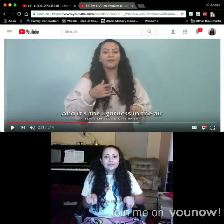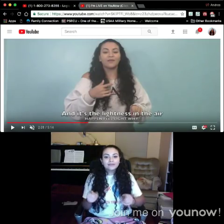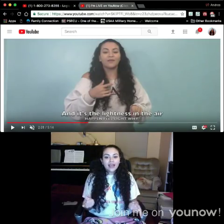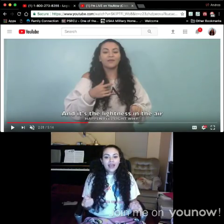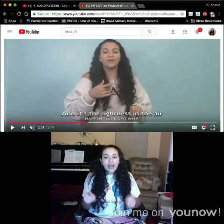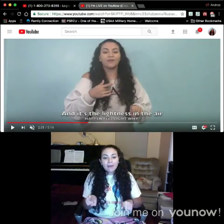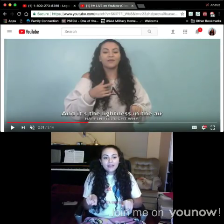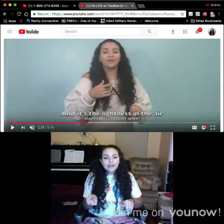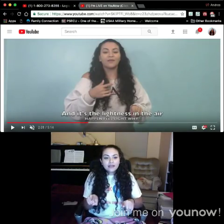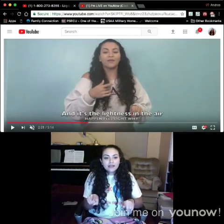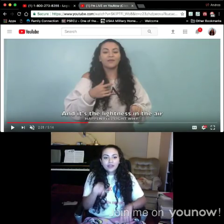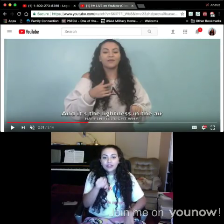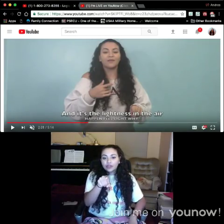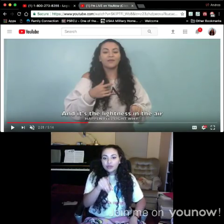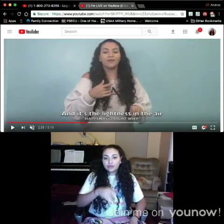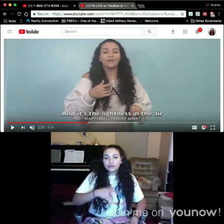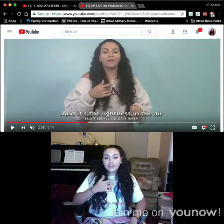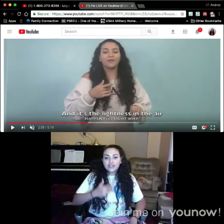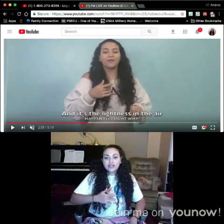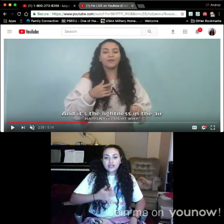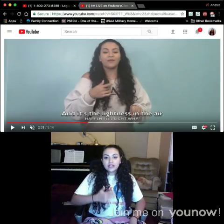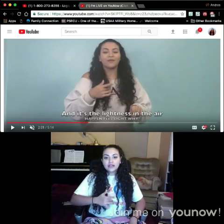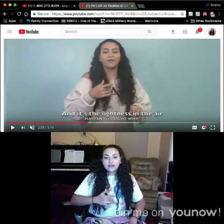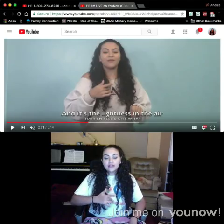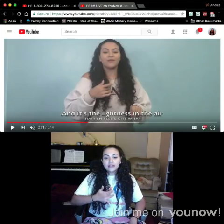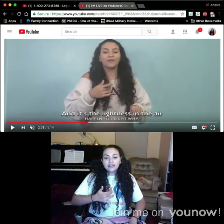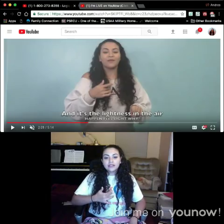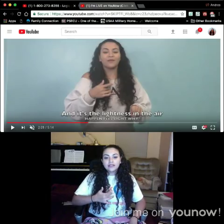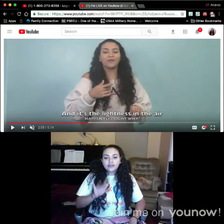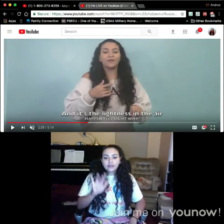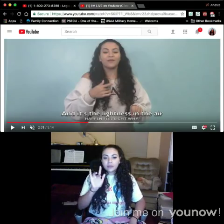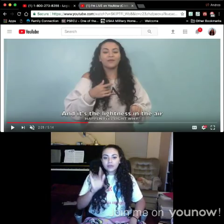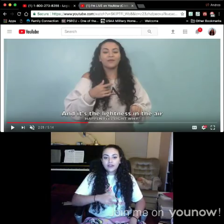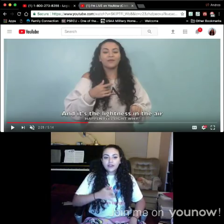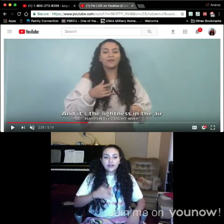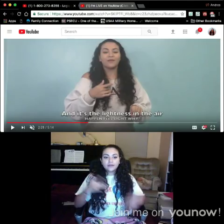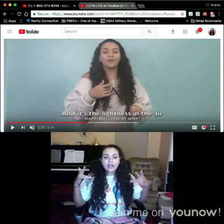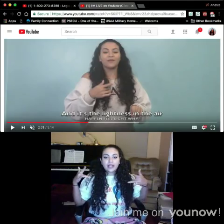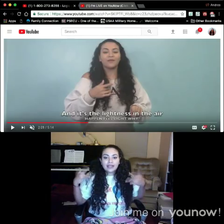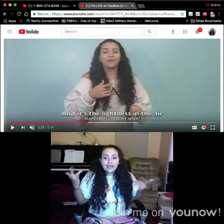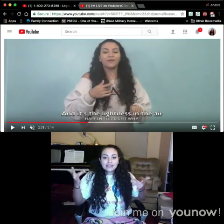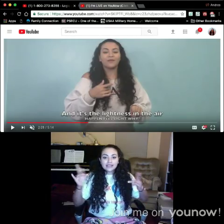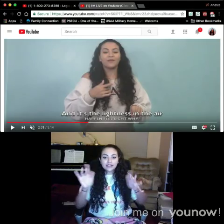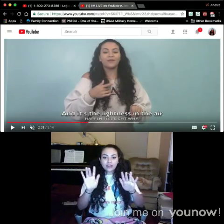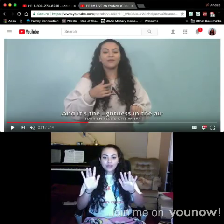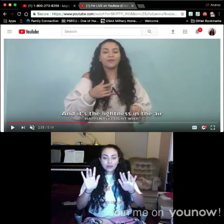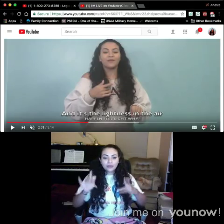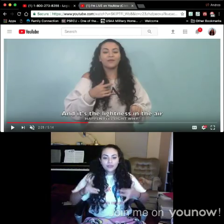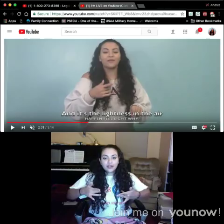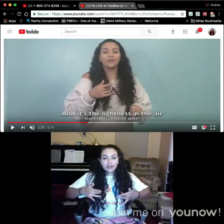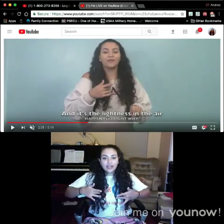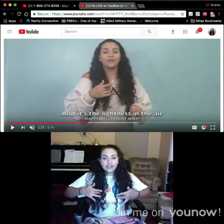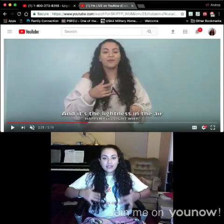when. Happen, you feel middle finger, light, this is also your